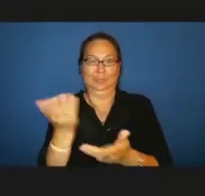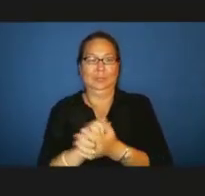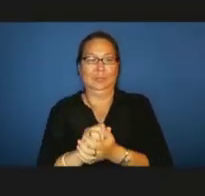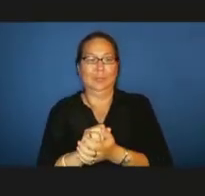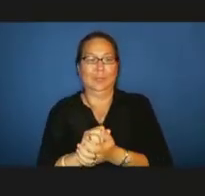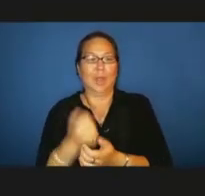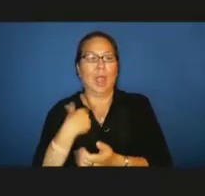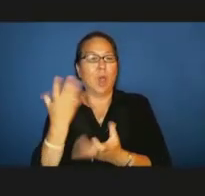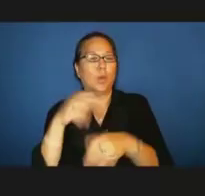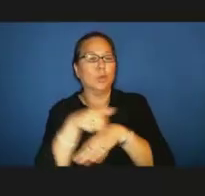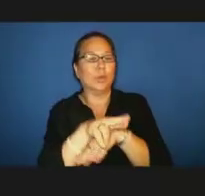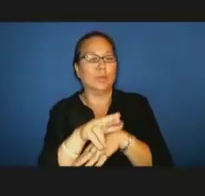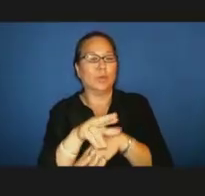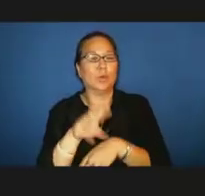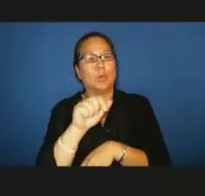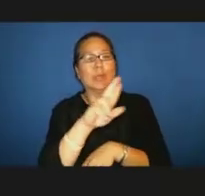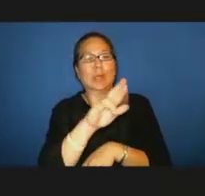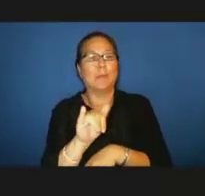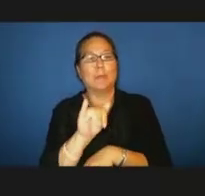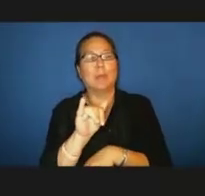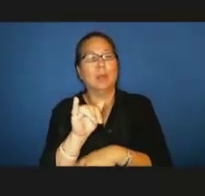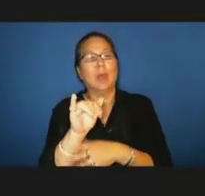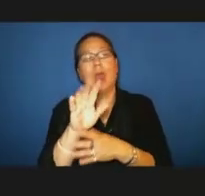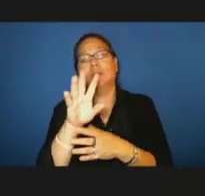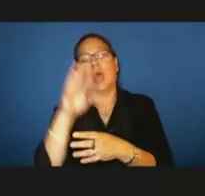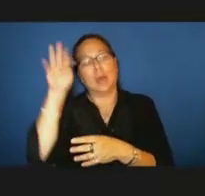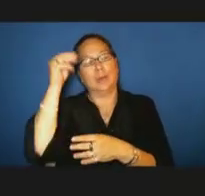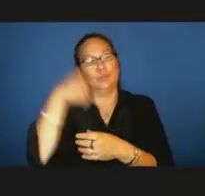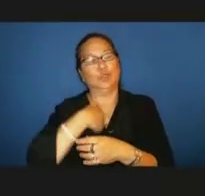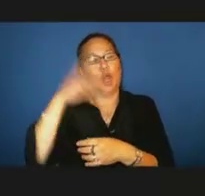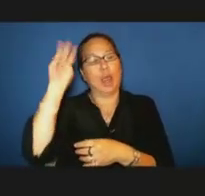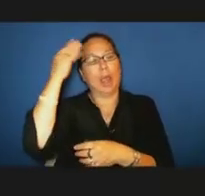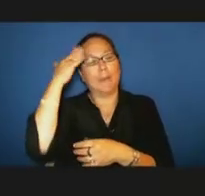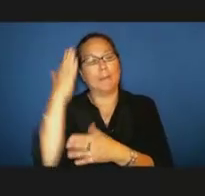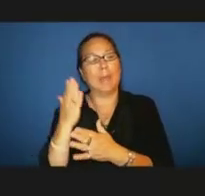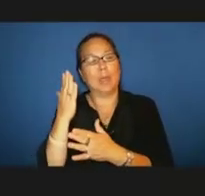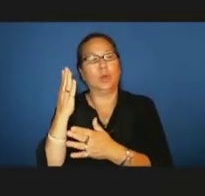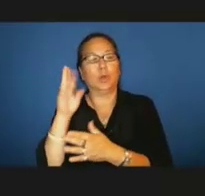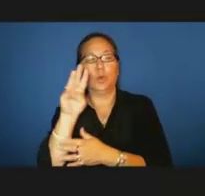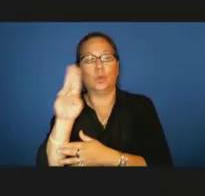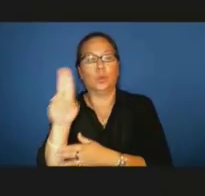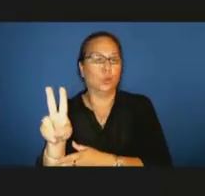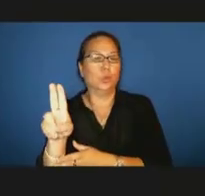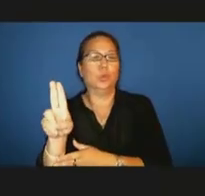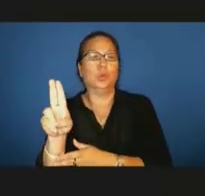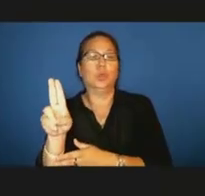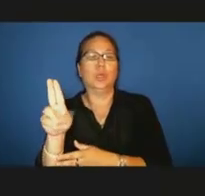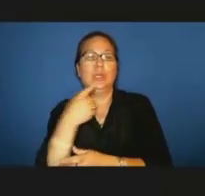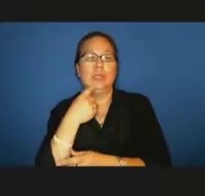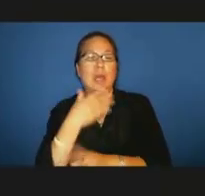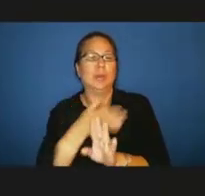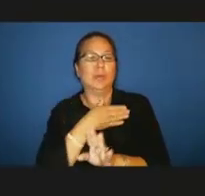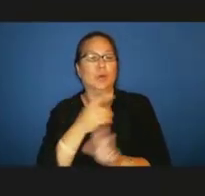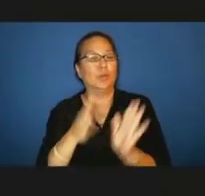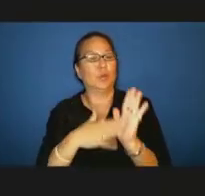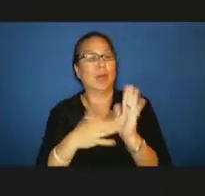Mayor Wu said earlier to praise the technology and the awareness of the team, how they can use it,